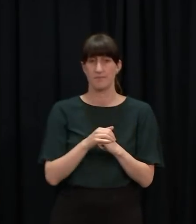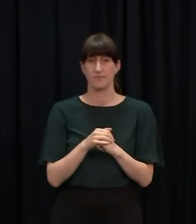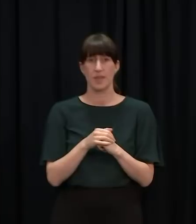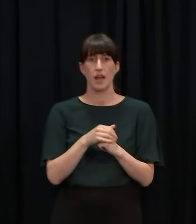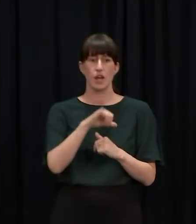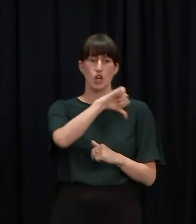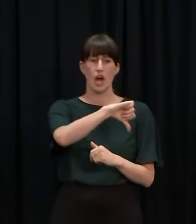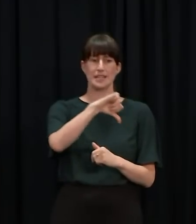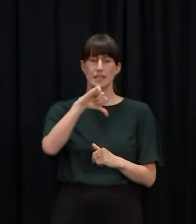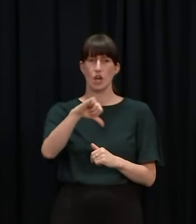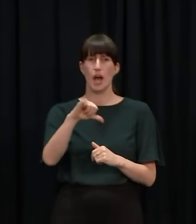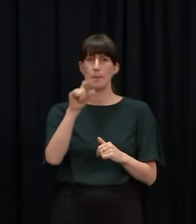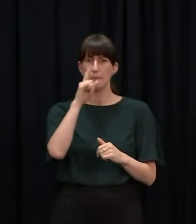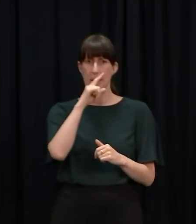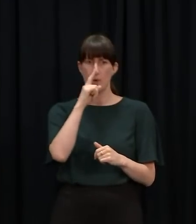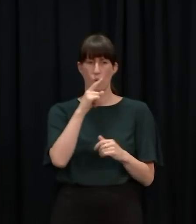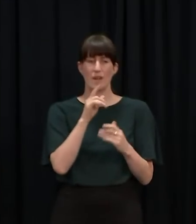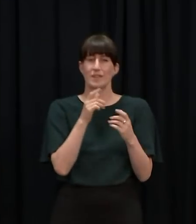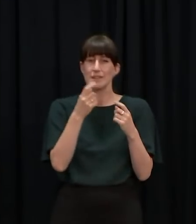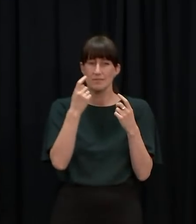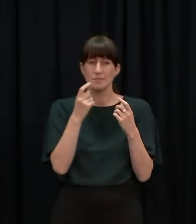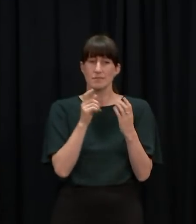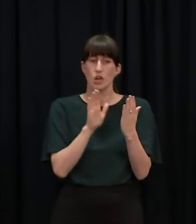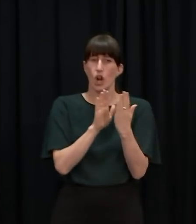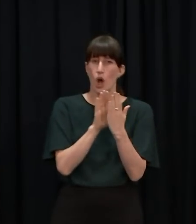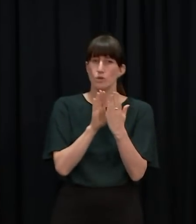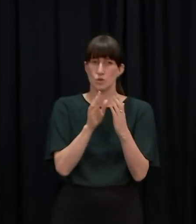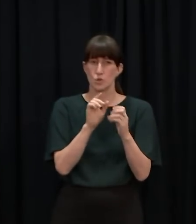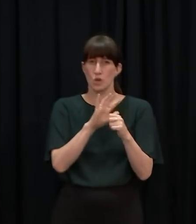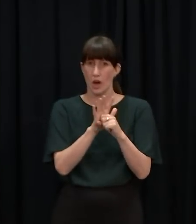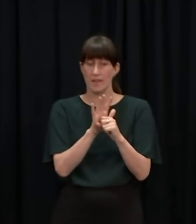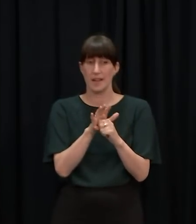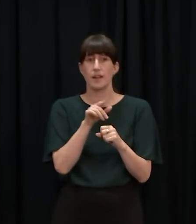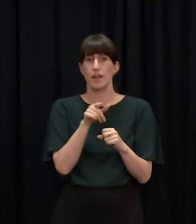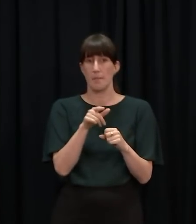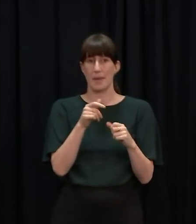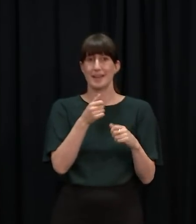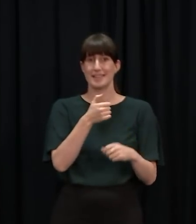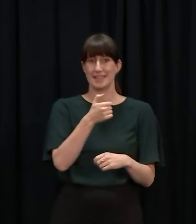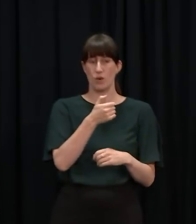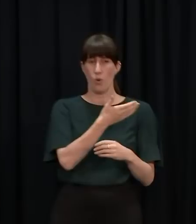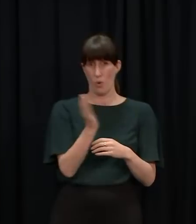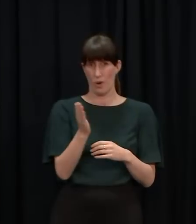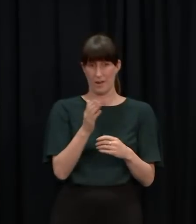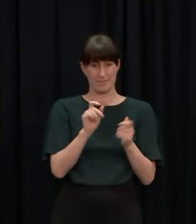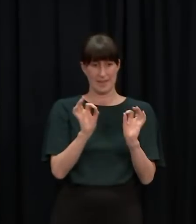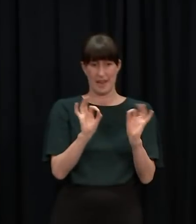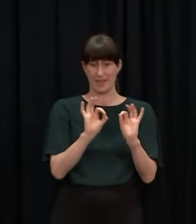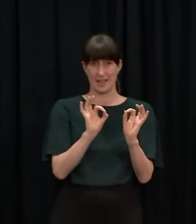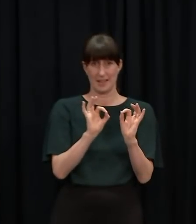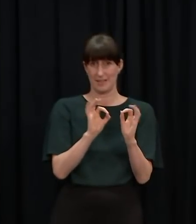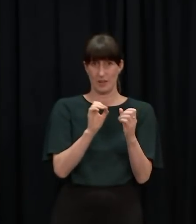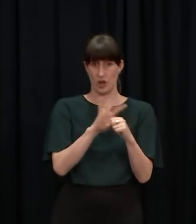Additionally, a further 1,700 tests were processed overnight from the wider Waikato region, which also were